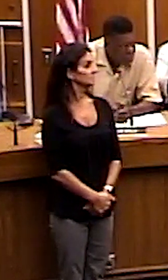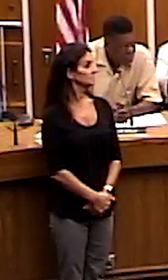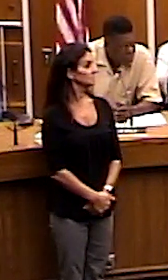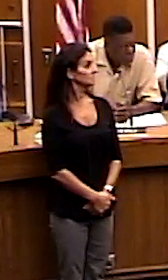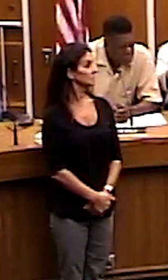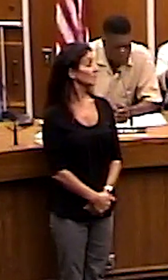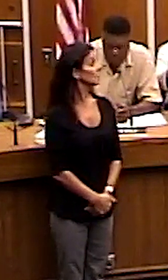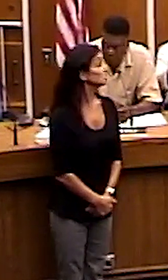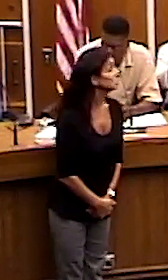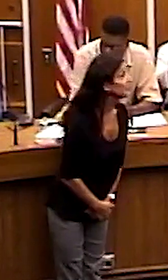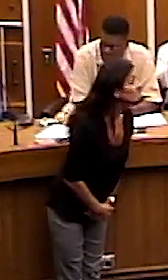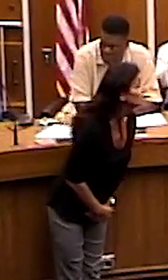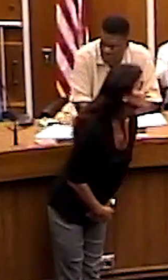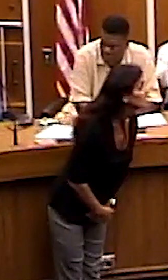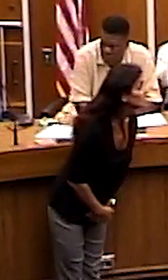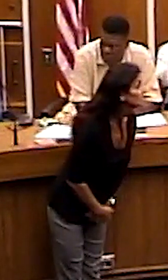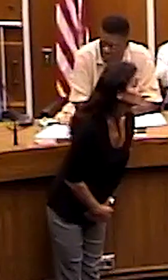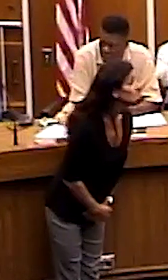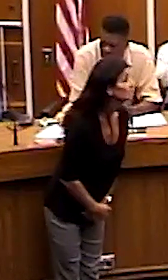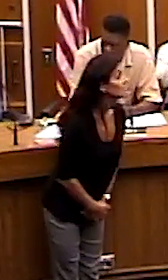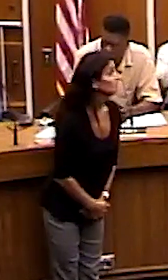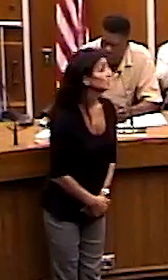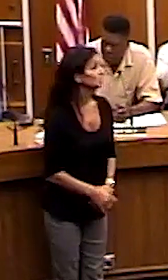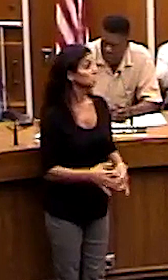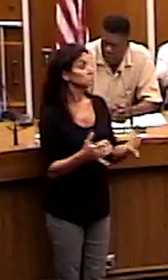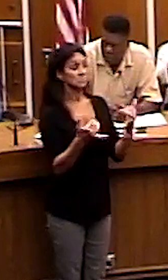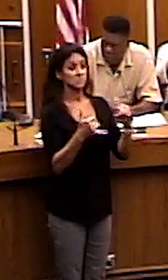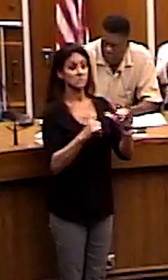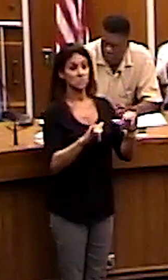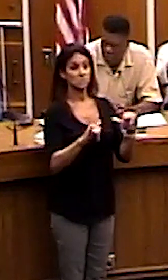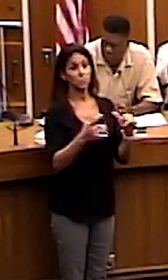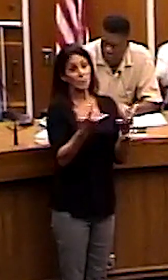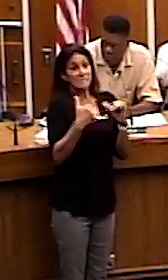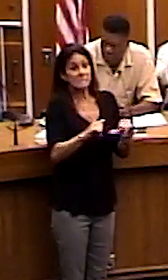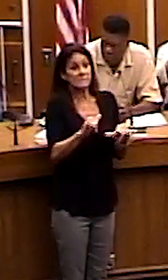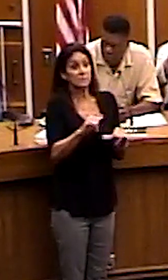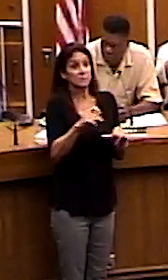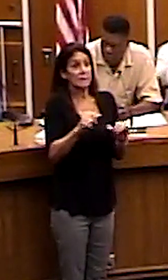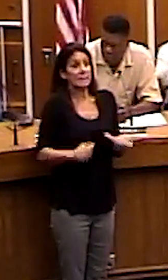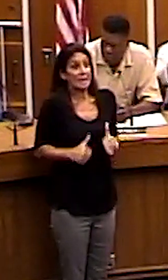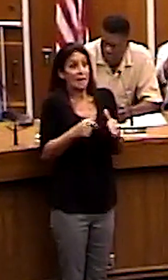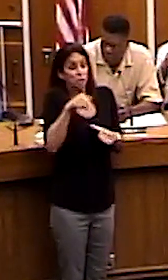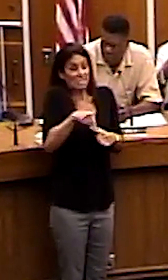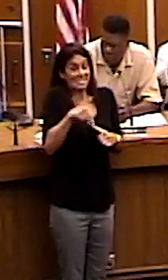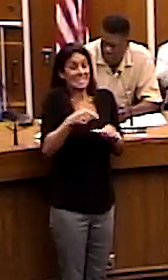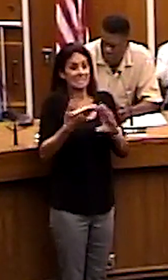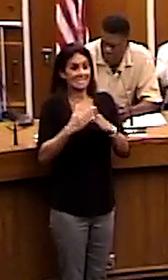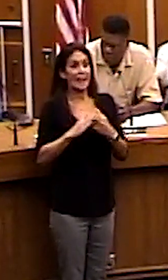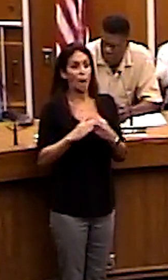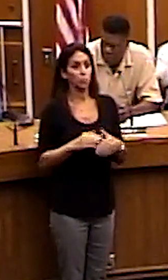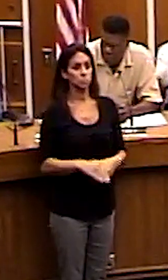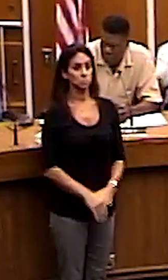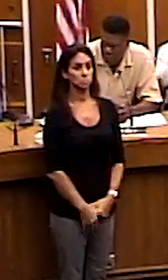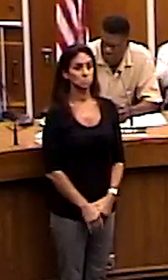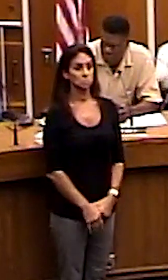Still. Excuse me? Still. We still need an address.